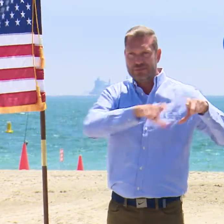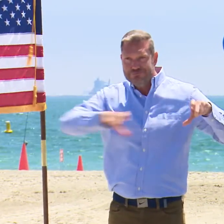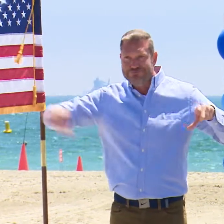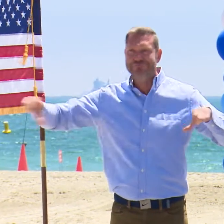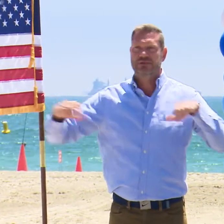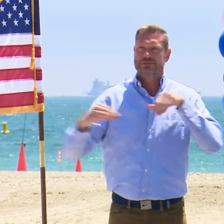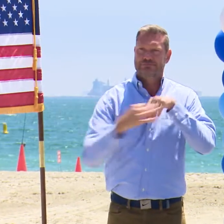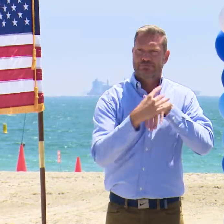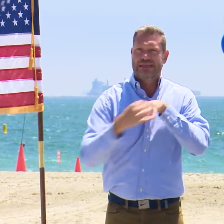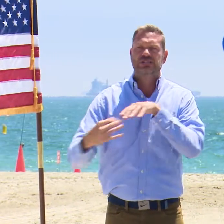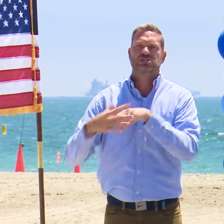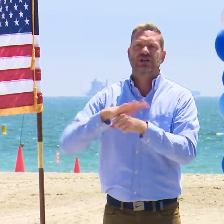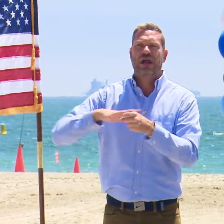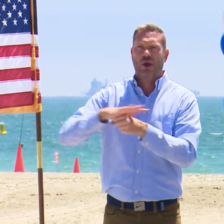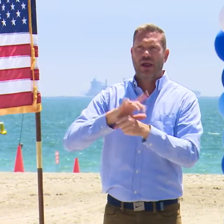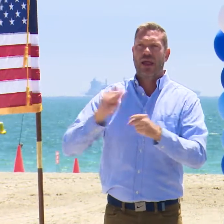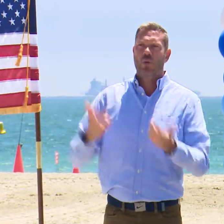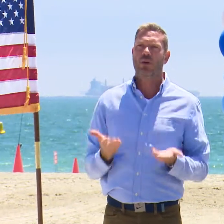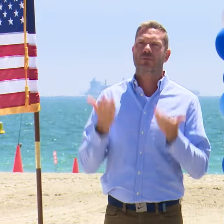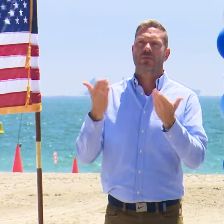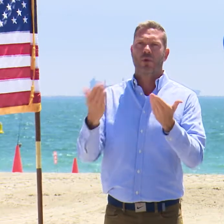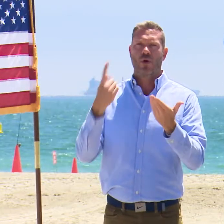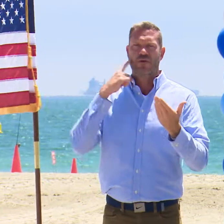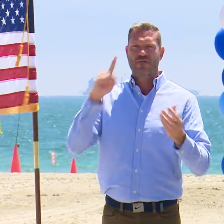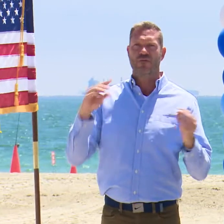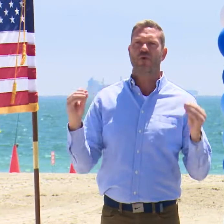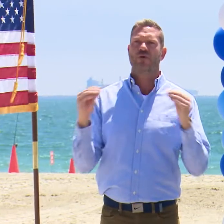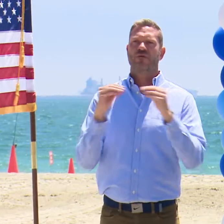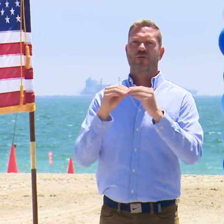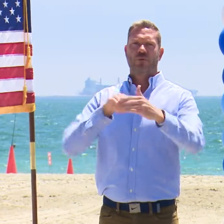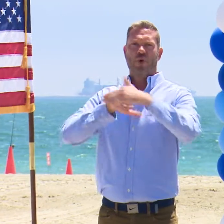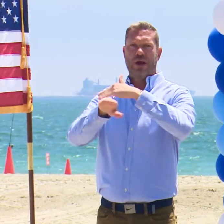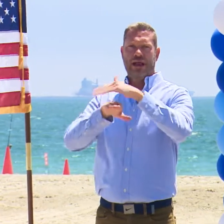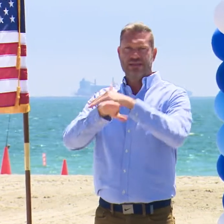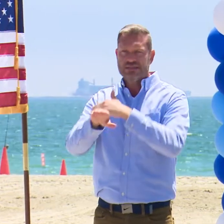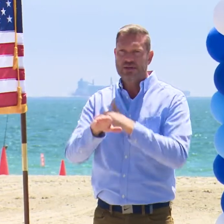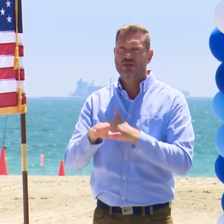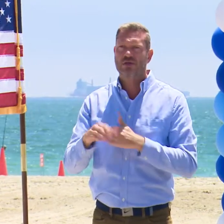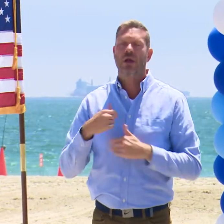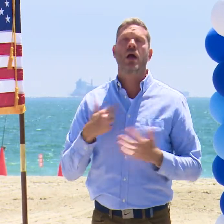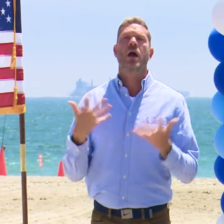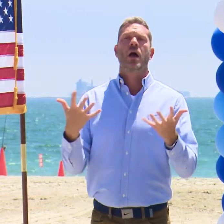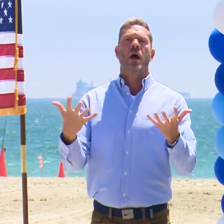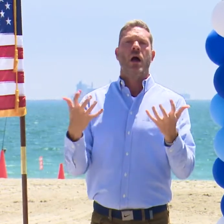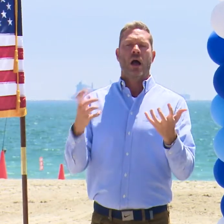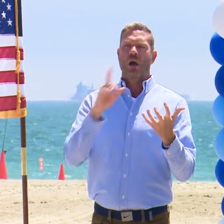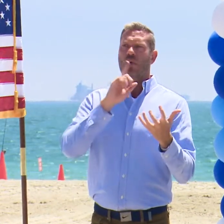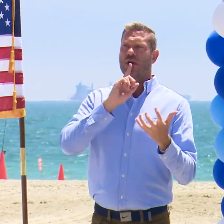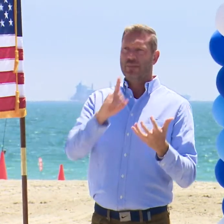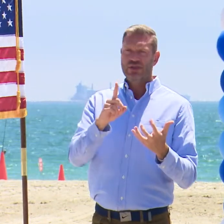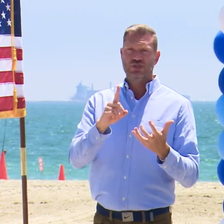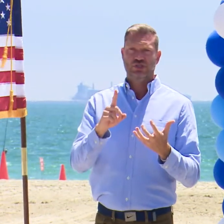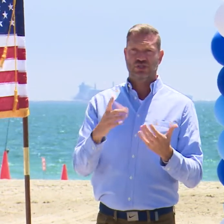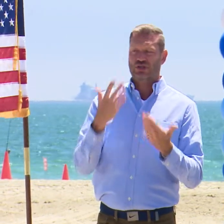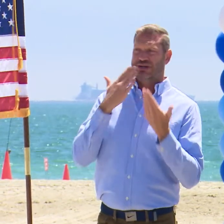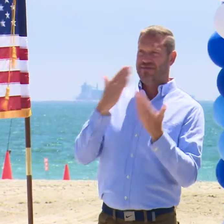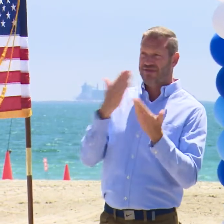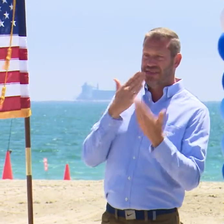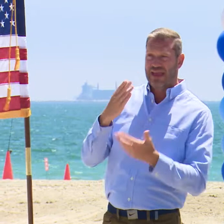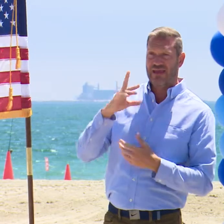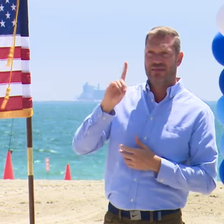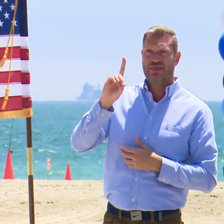to bring this item forward to allow for more accessibility along our beaches. I want to make sure that I thank the disability community